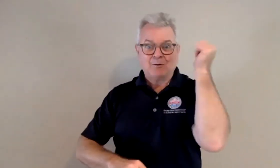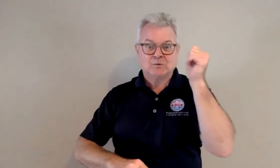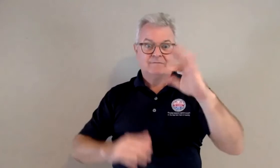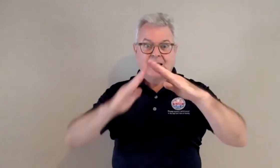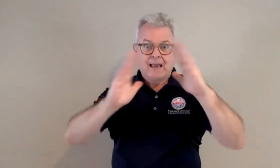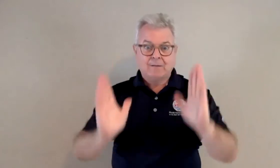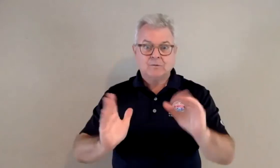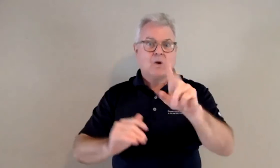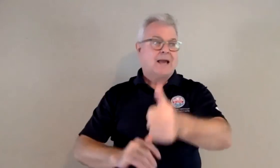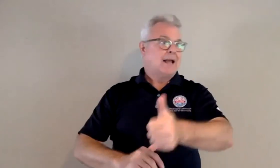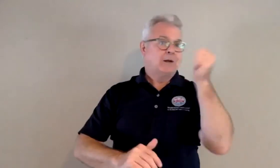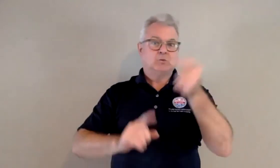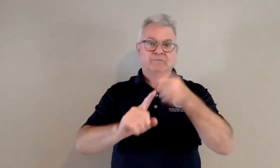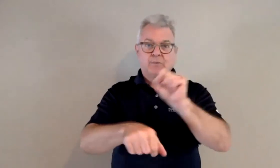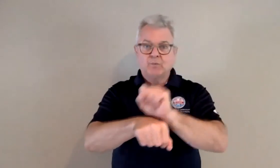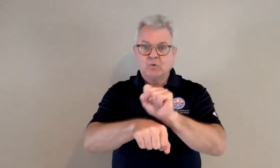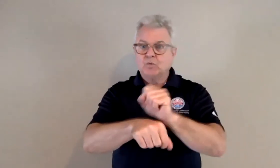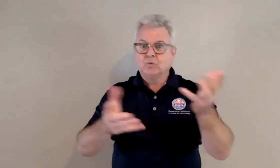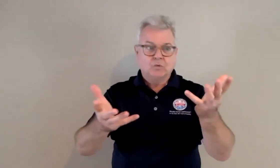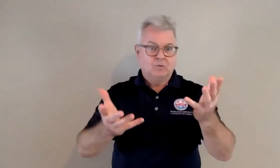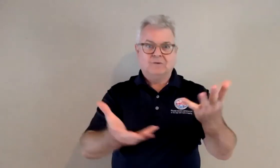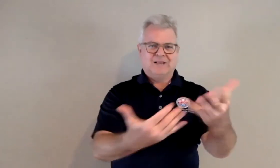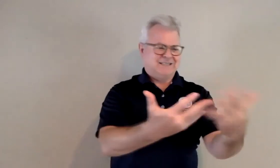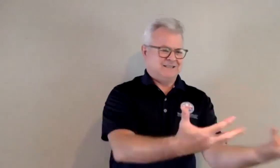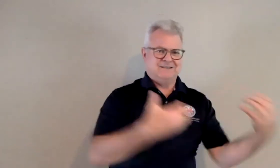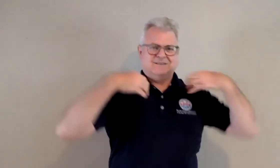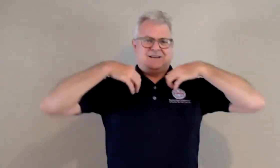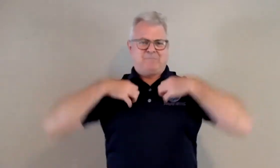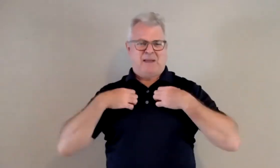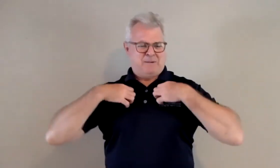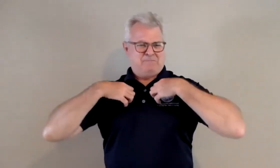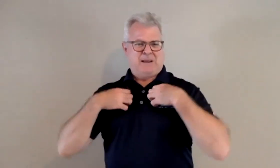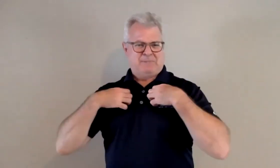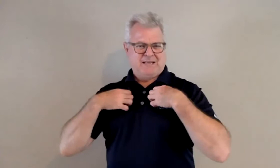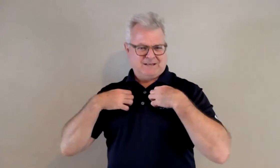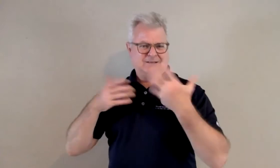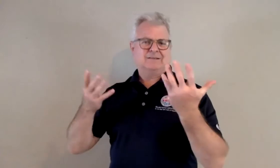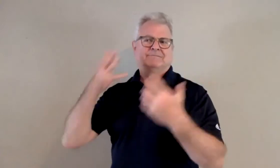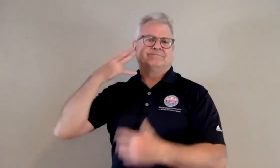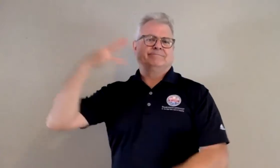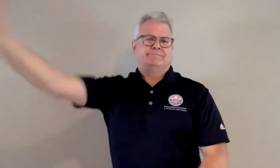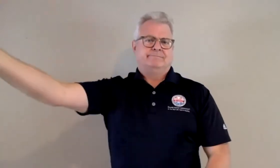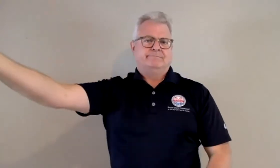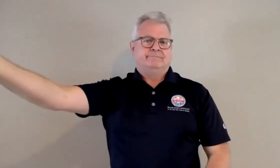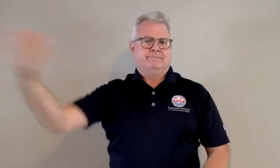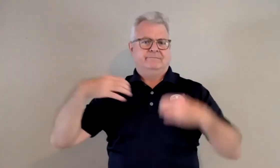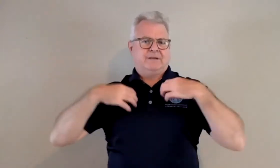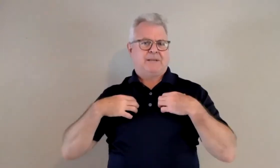an emergency, if you need to evacuate a house or from work, it's easier to grab a backpack, something that's